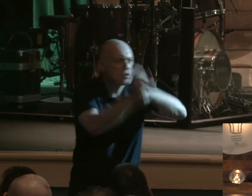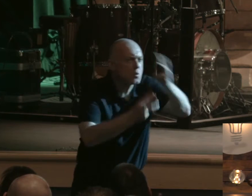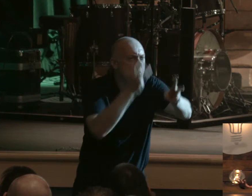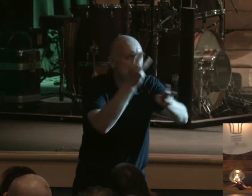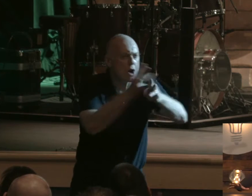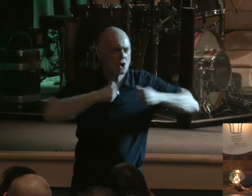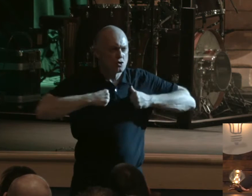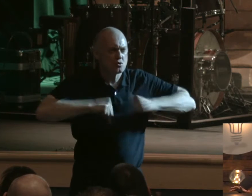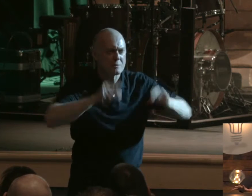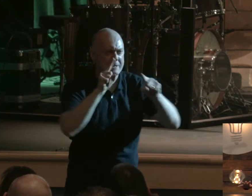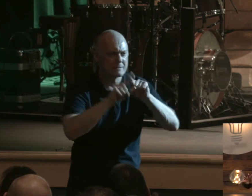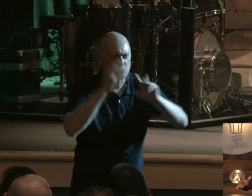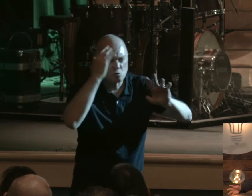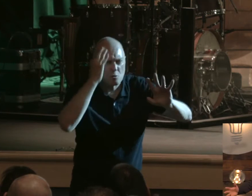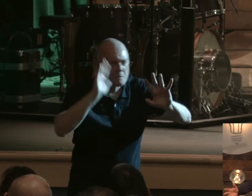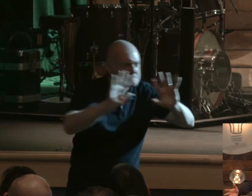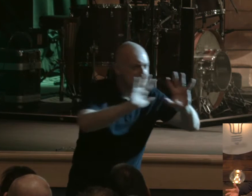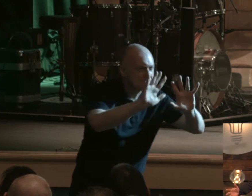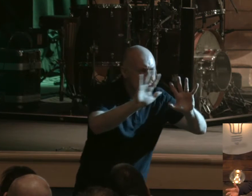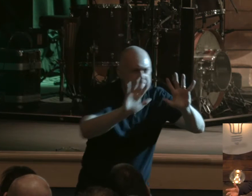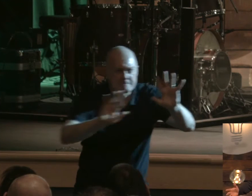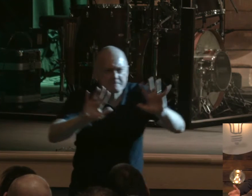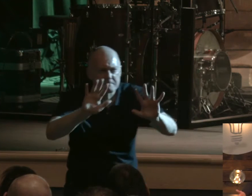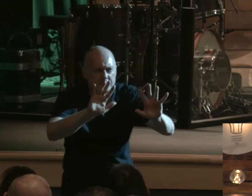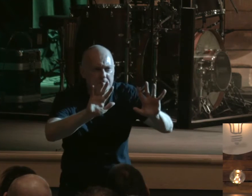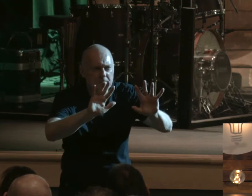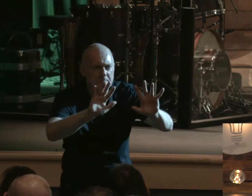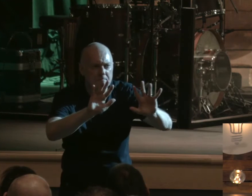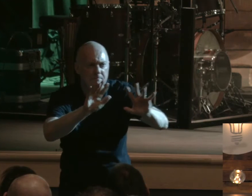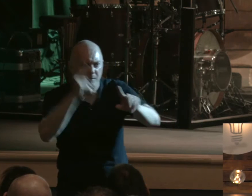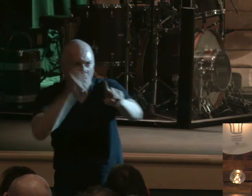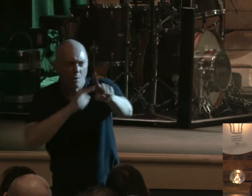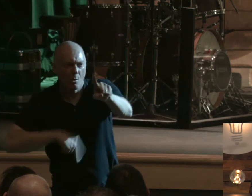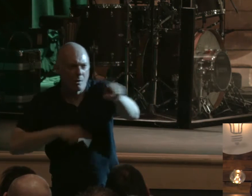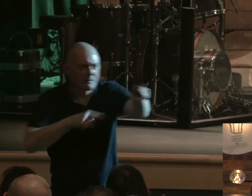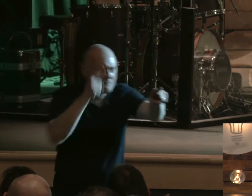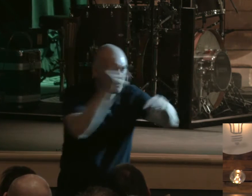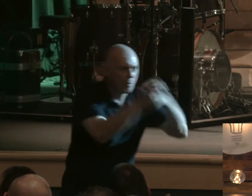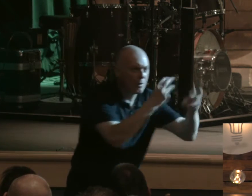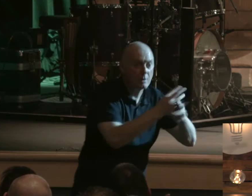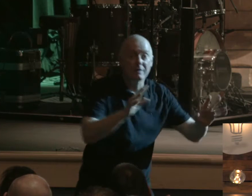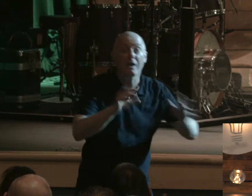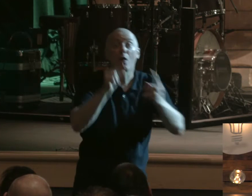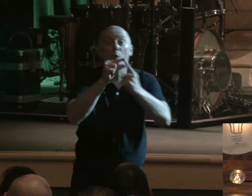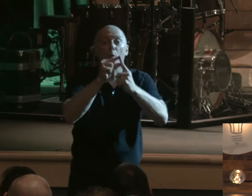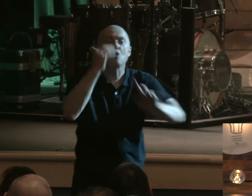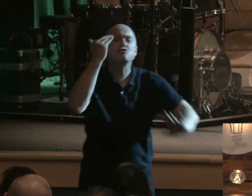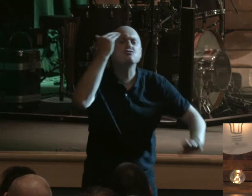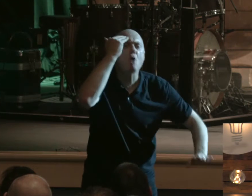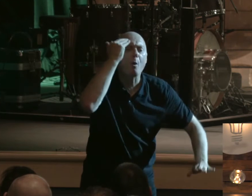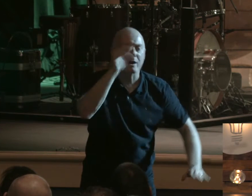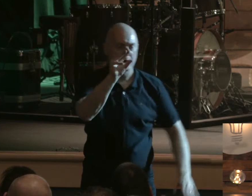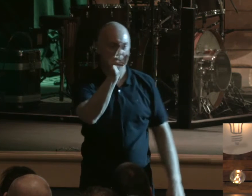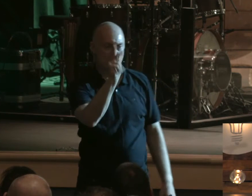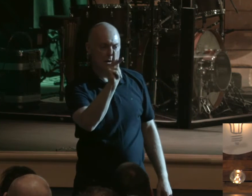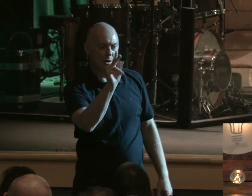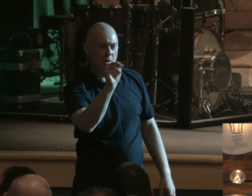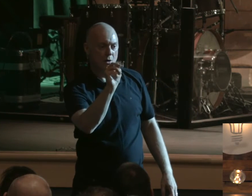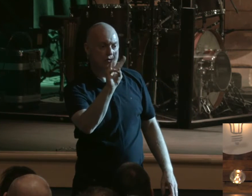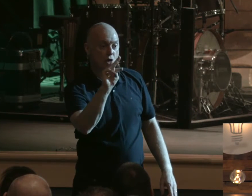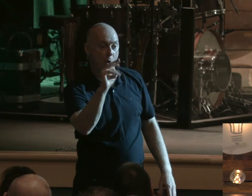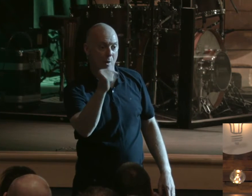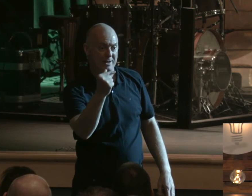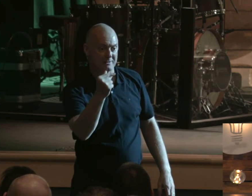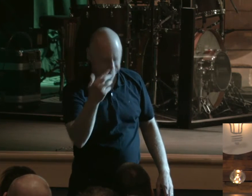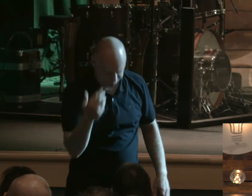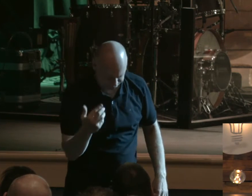and to try to discern that within our lives. You see in verse 11, the word knowing. He says, knowing the